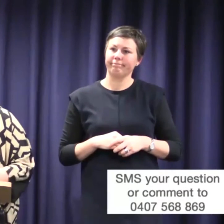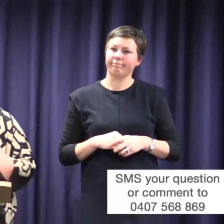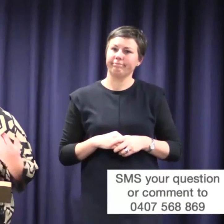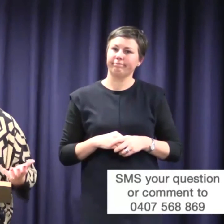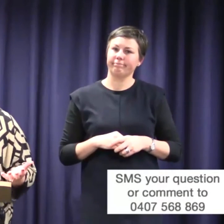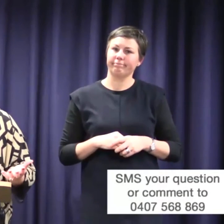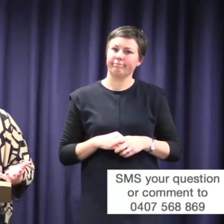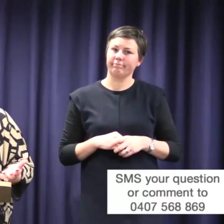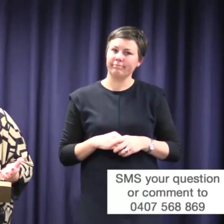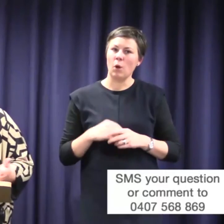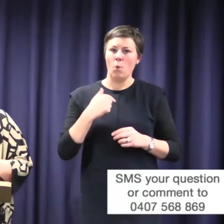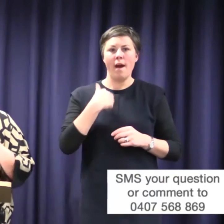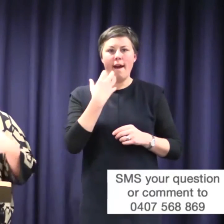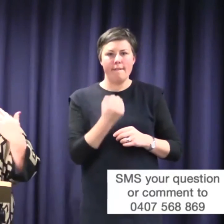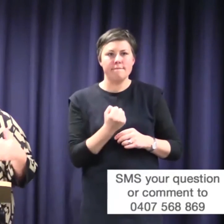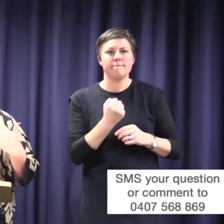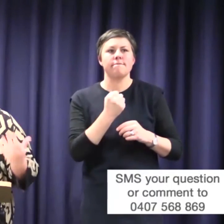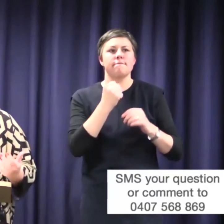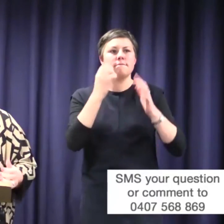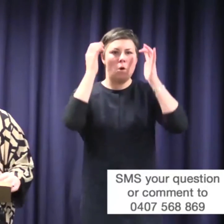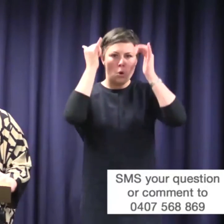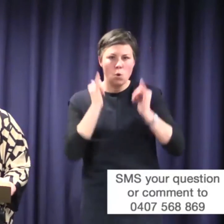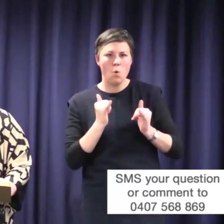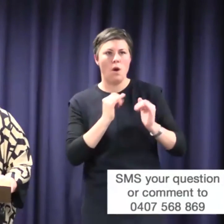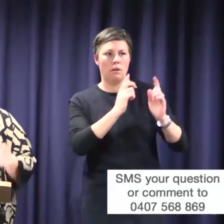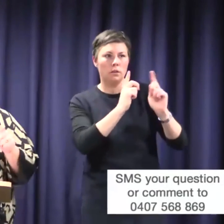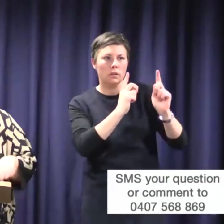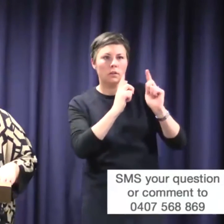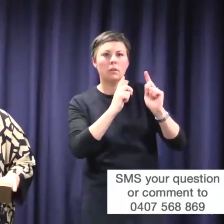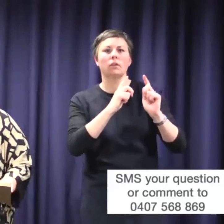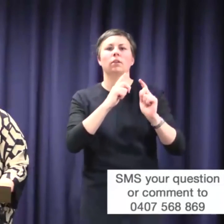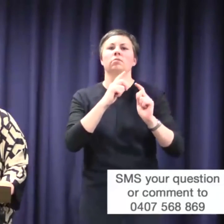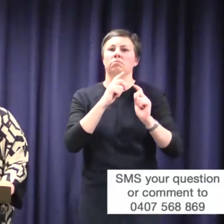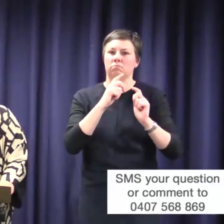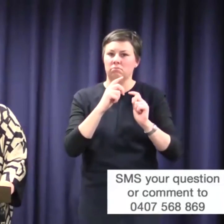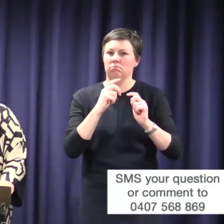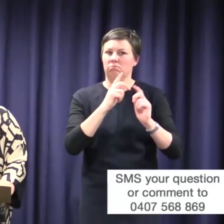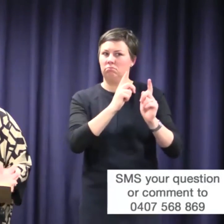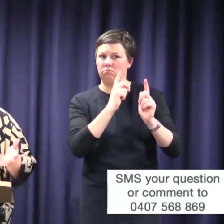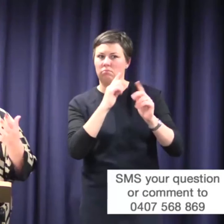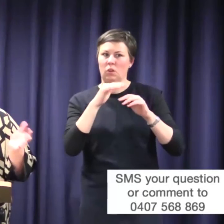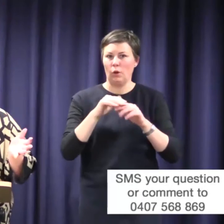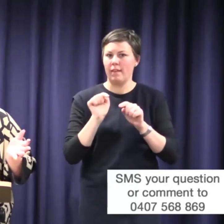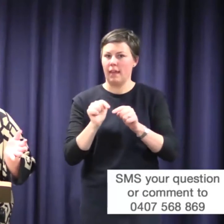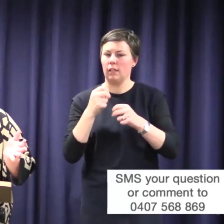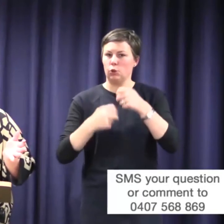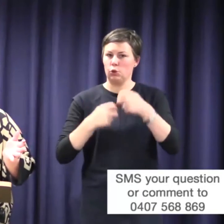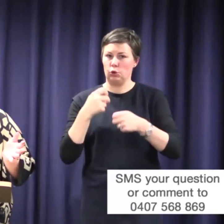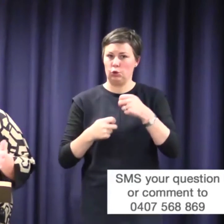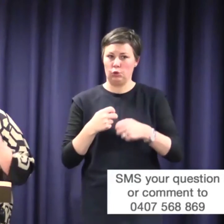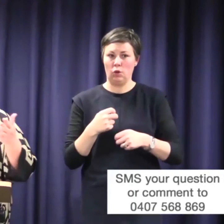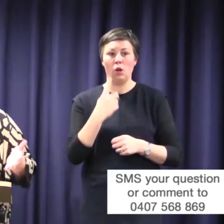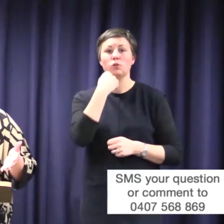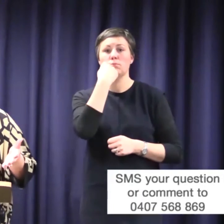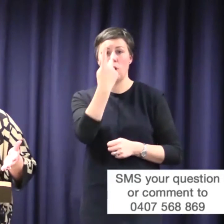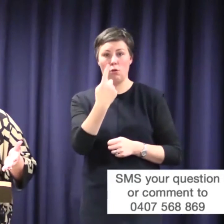obviously received legal and industrial advice in and around that as well. But Keri and I are both back in